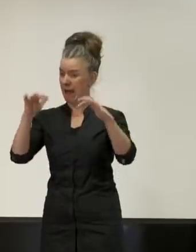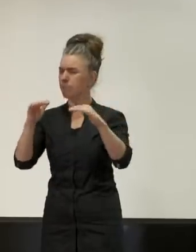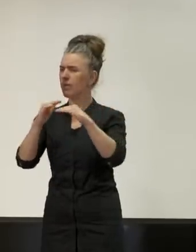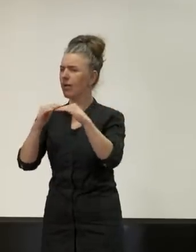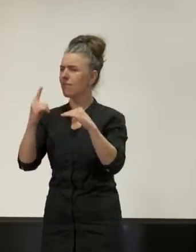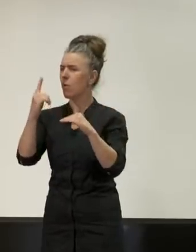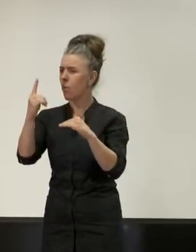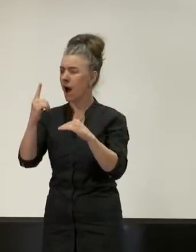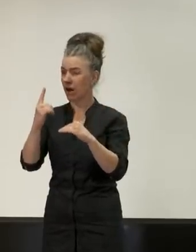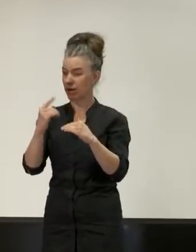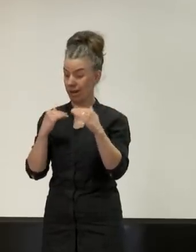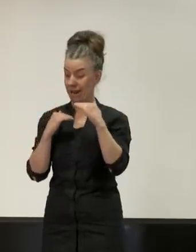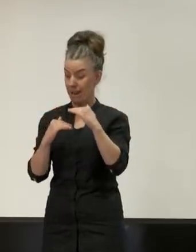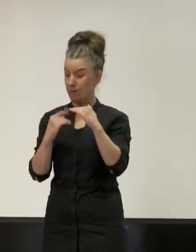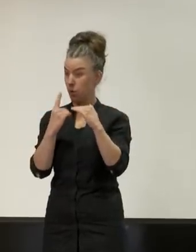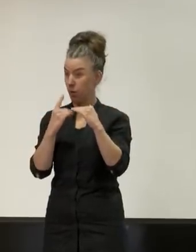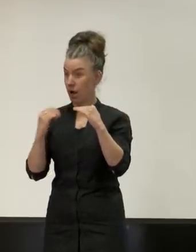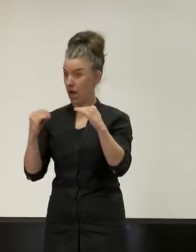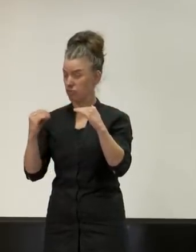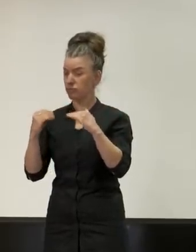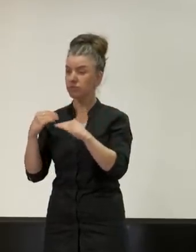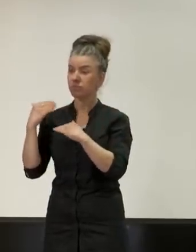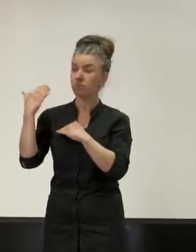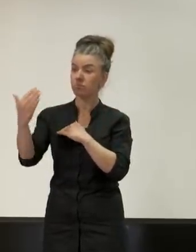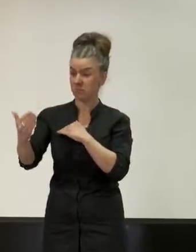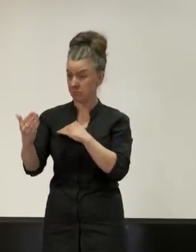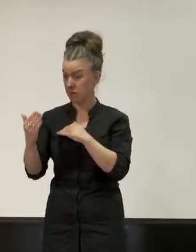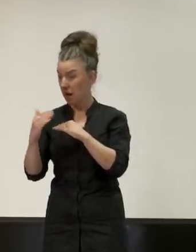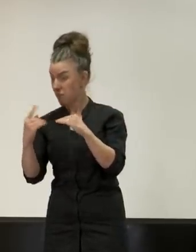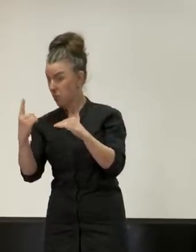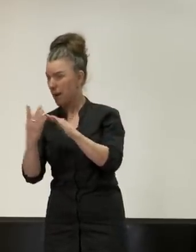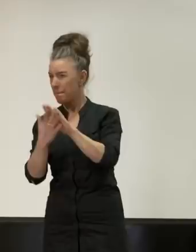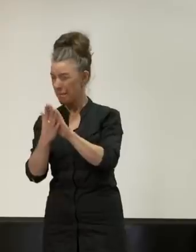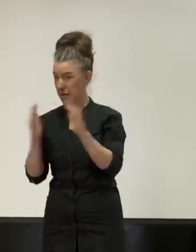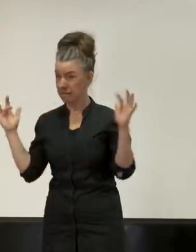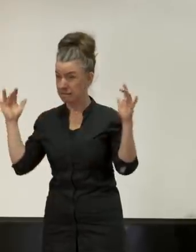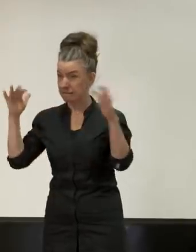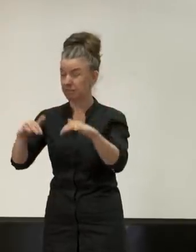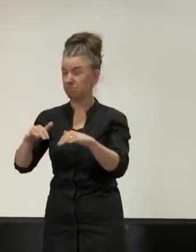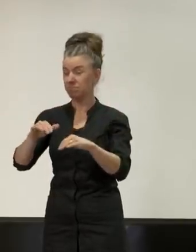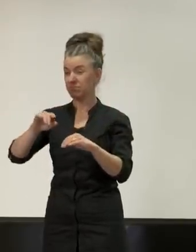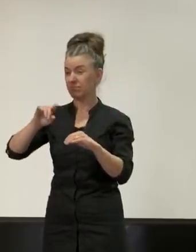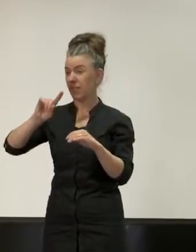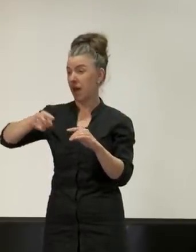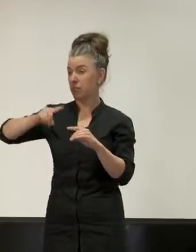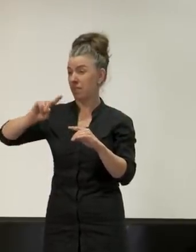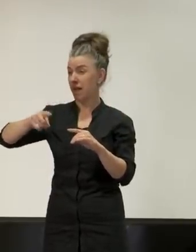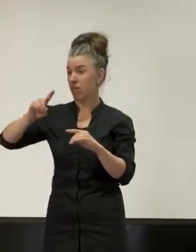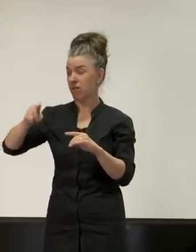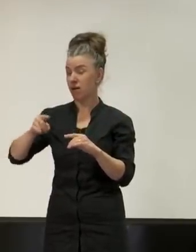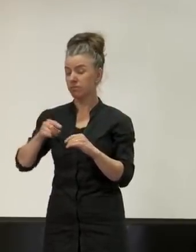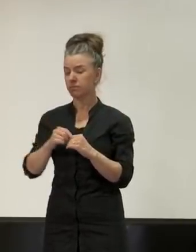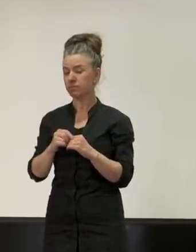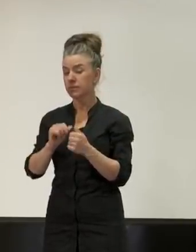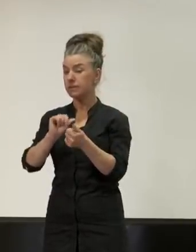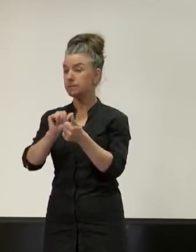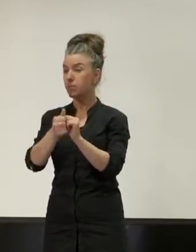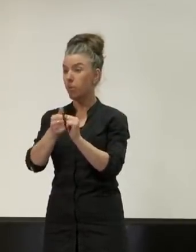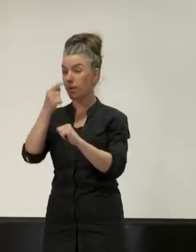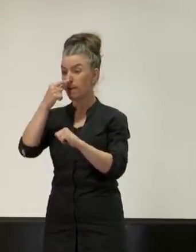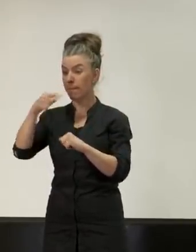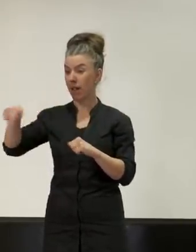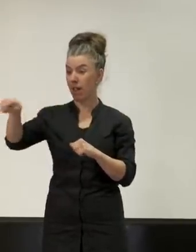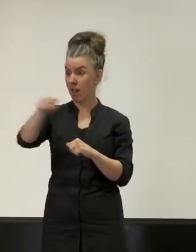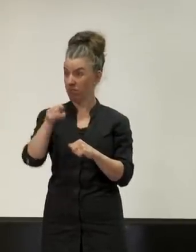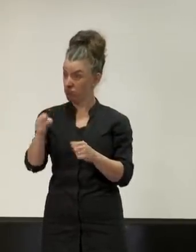100 to tens of thousands of people in the same space. What feedback have you had from the sporting industry about how ready they